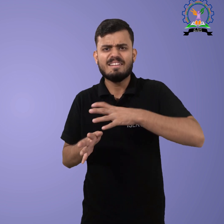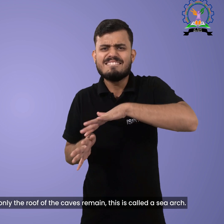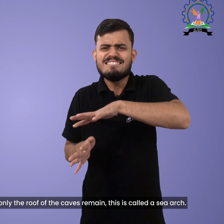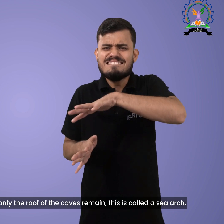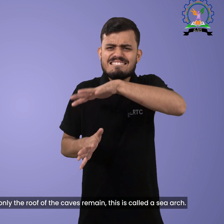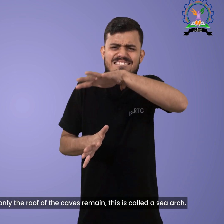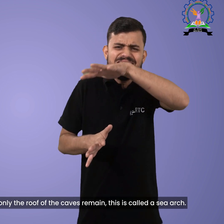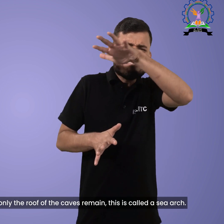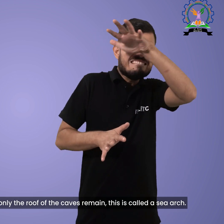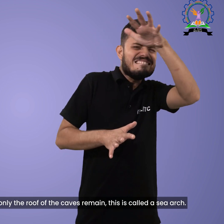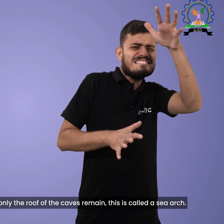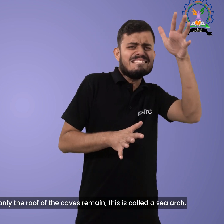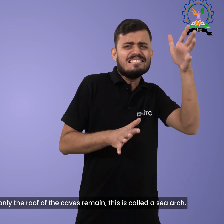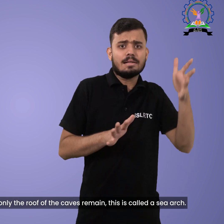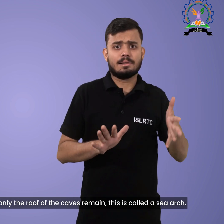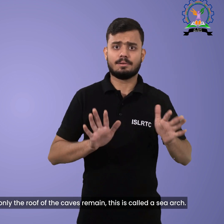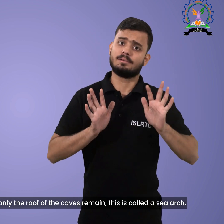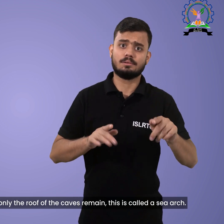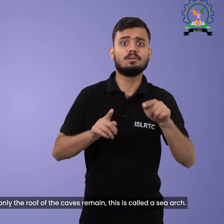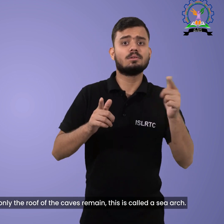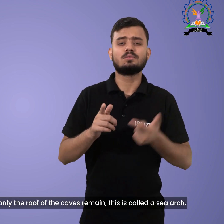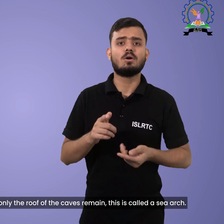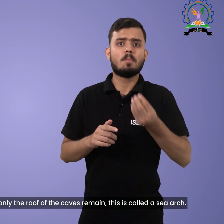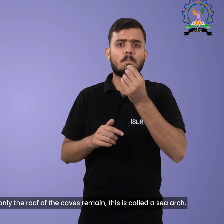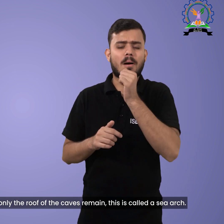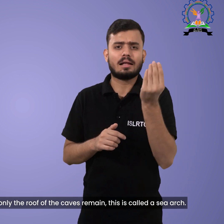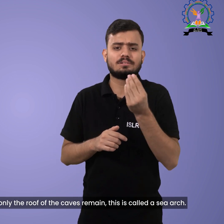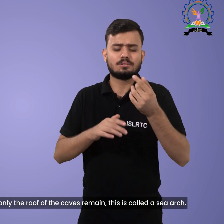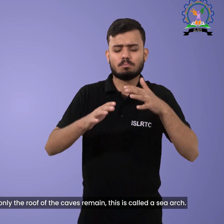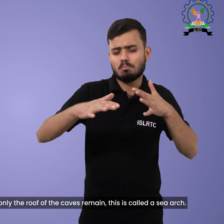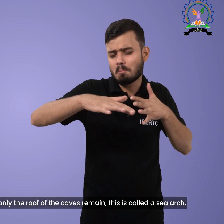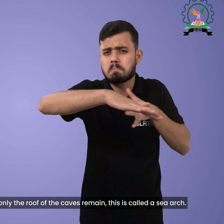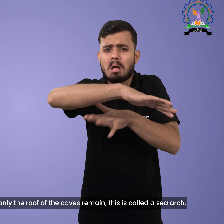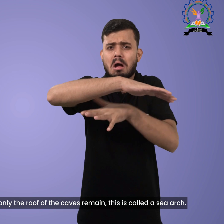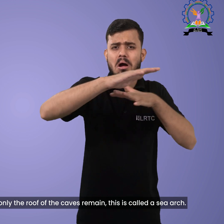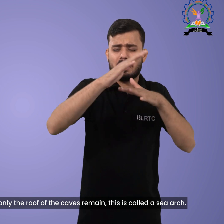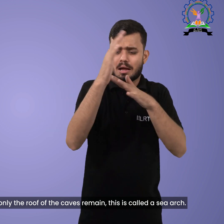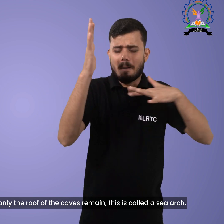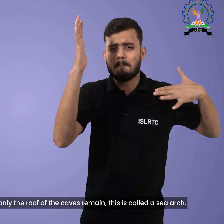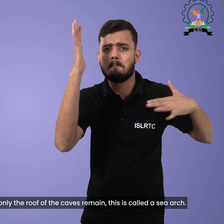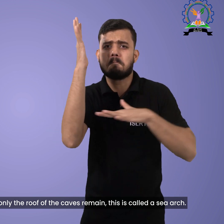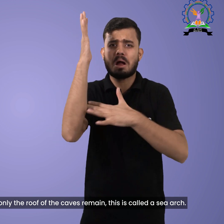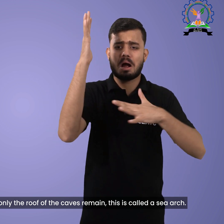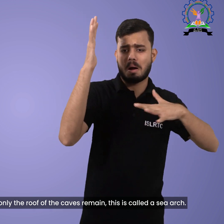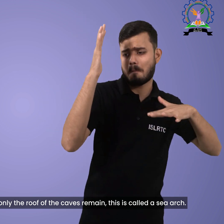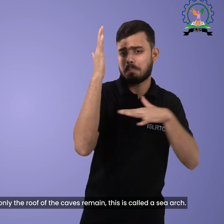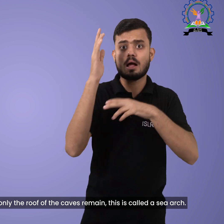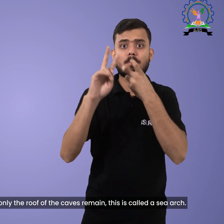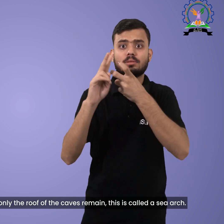As these caves become bigger and bigger, only the roof of the caves remain. This is called a sea arch.